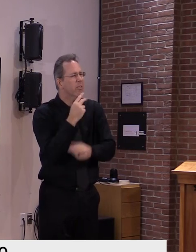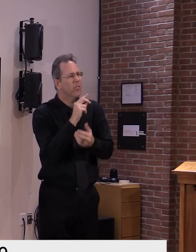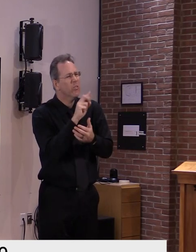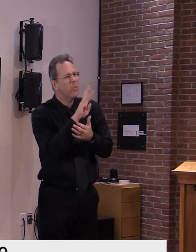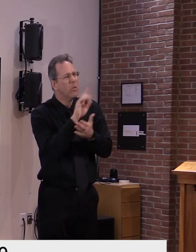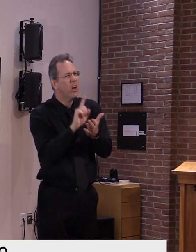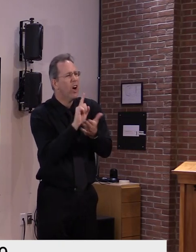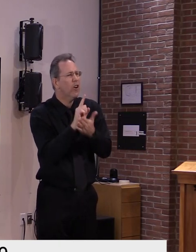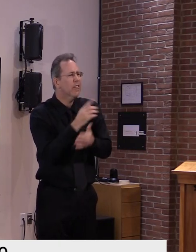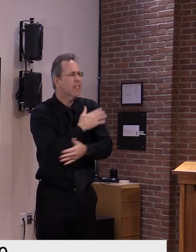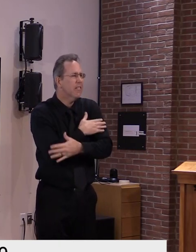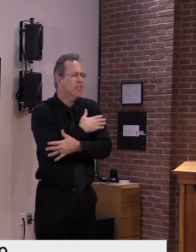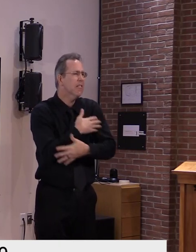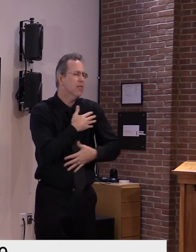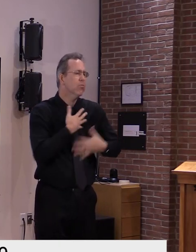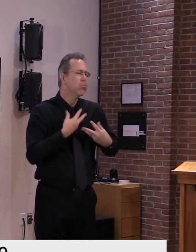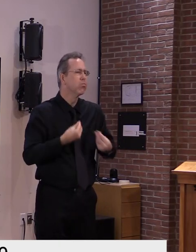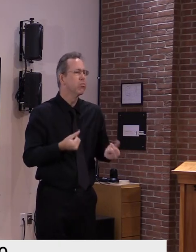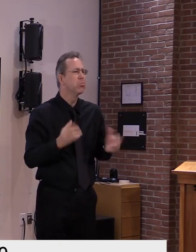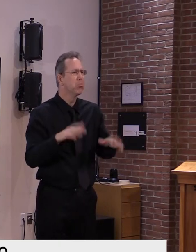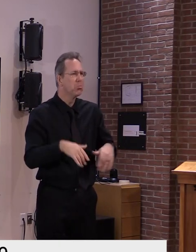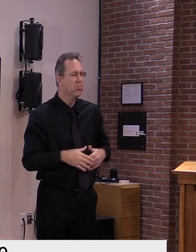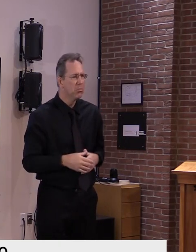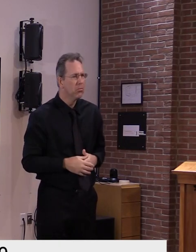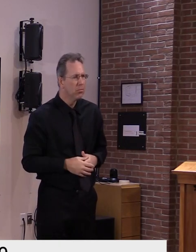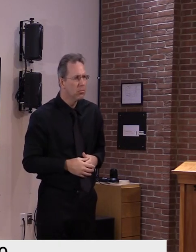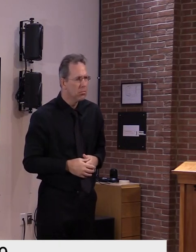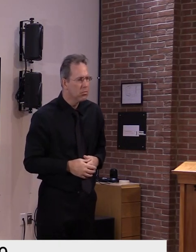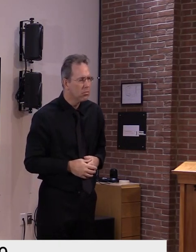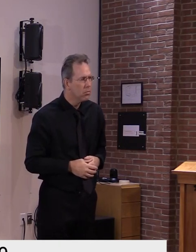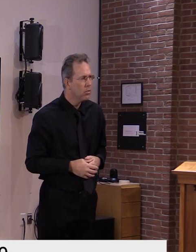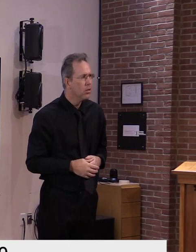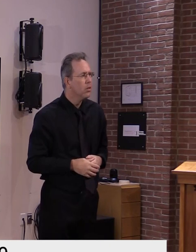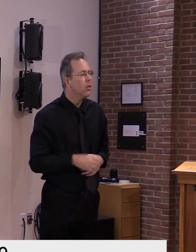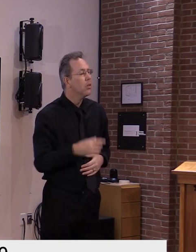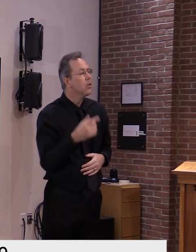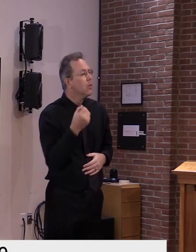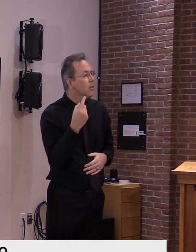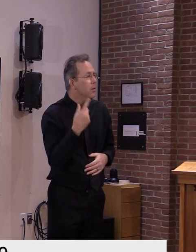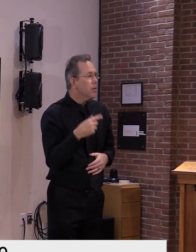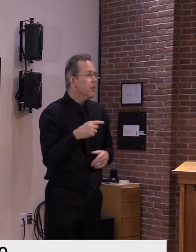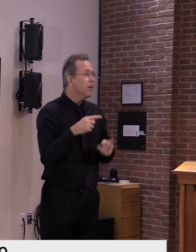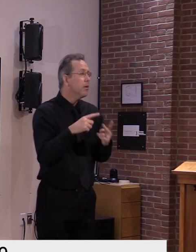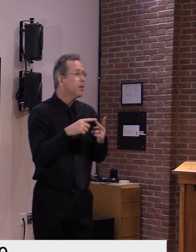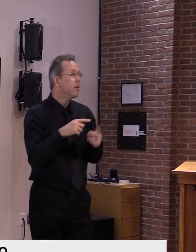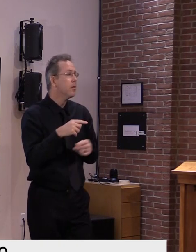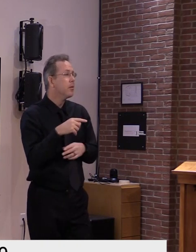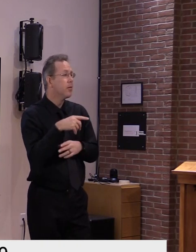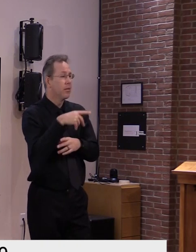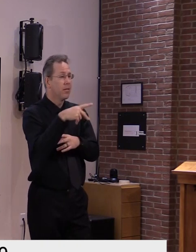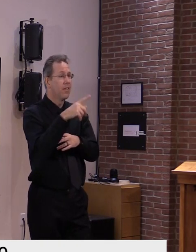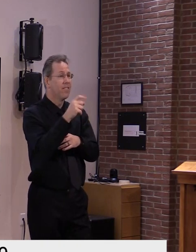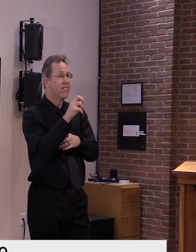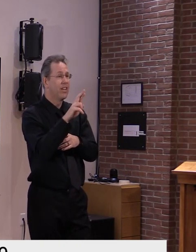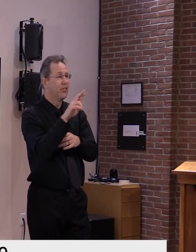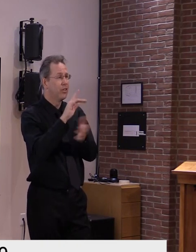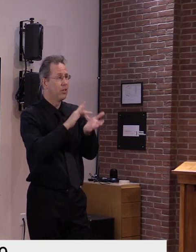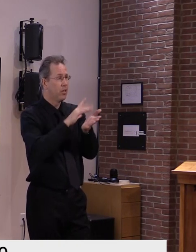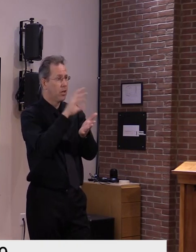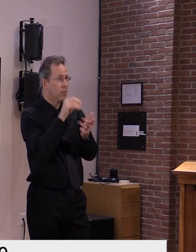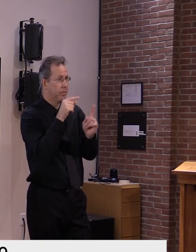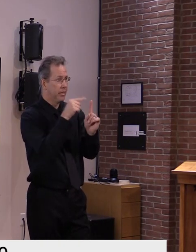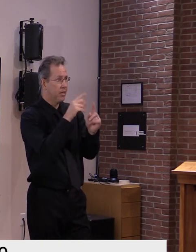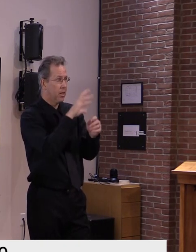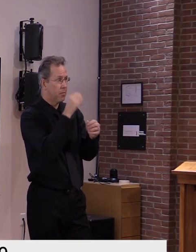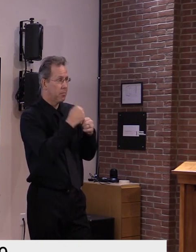only know this really for the one vaccine, the Pfizer one. So it's going to be, you know, potentially different for